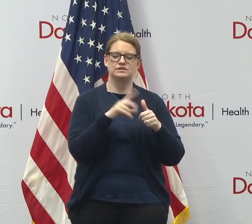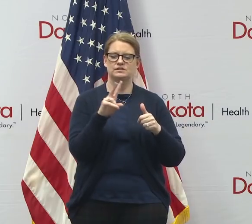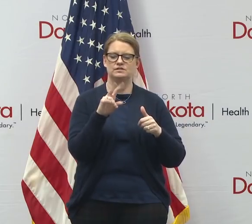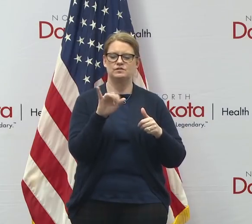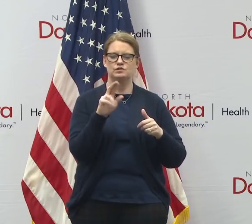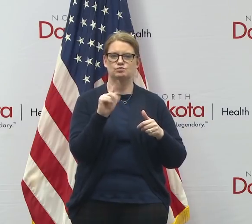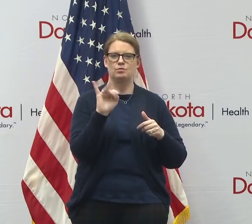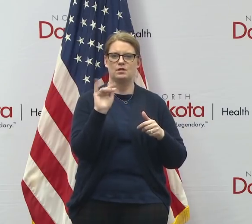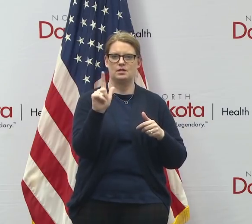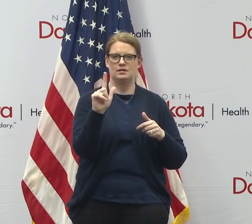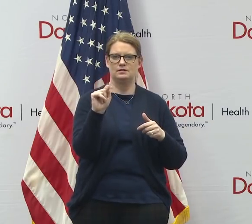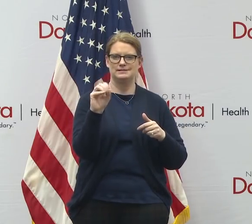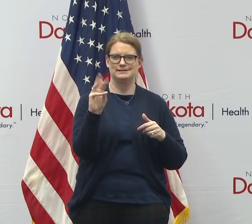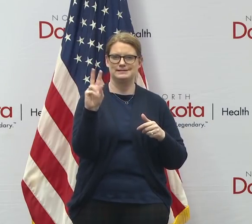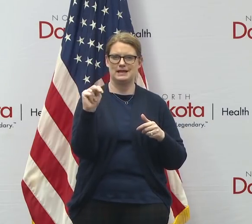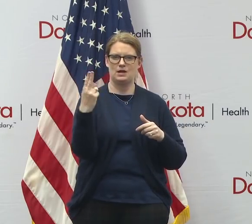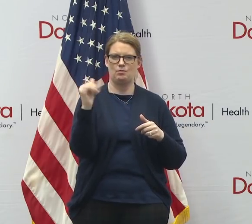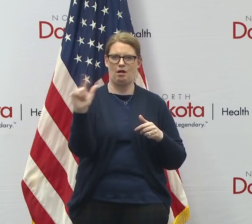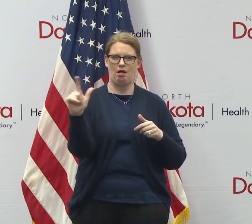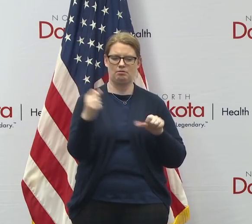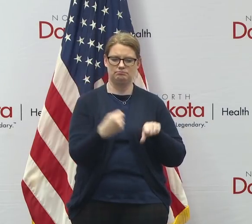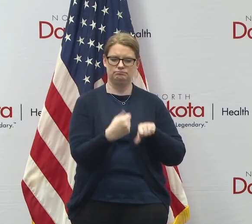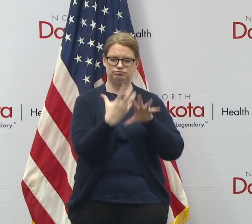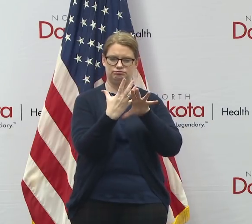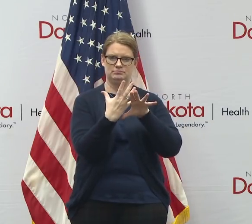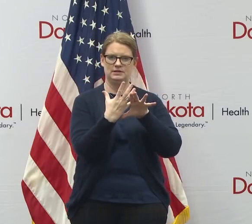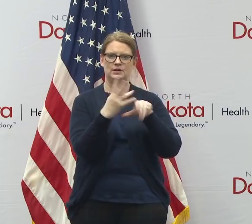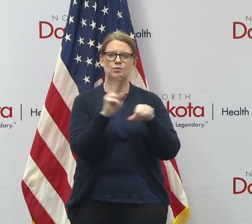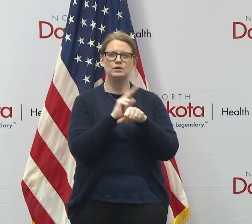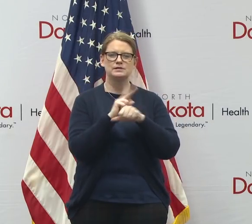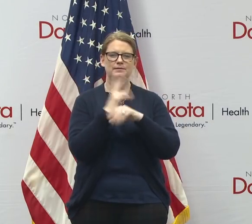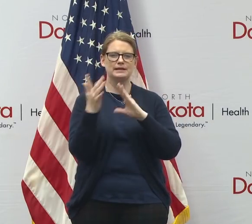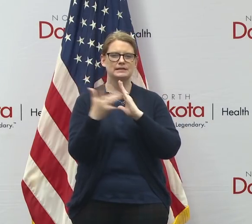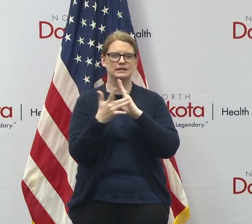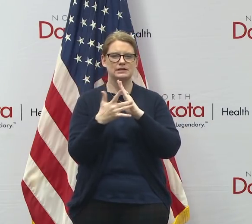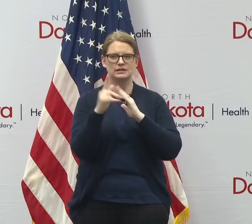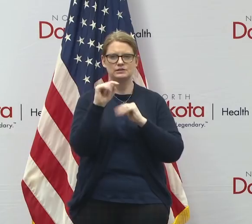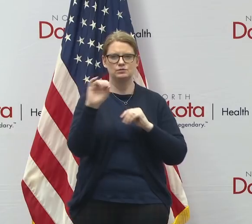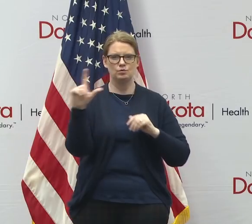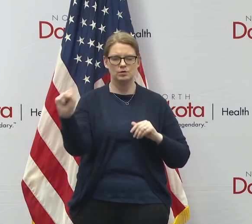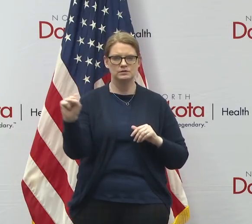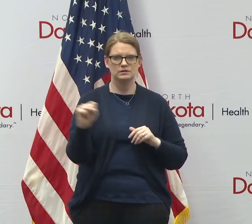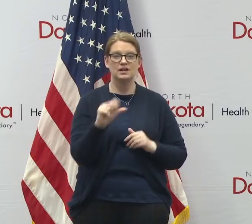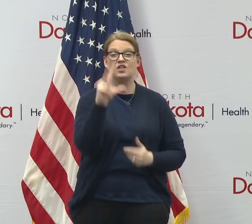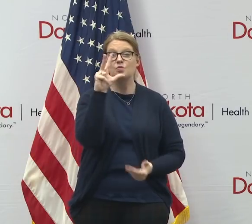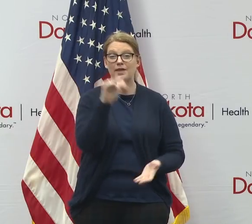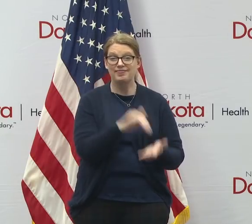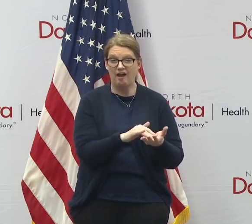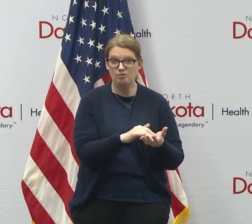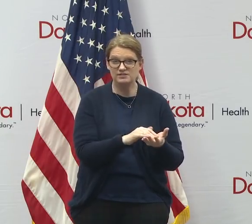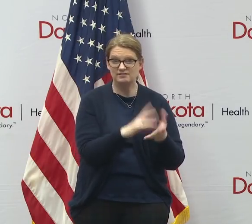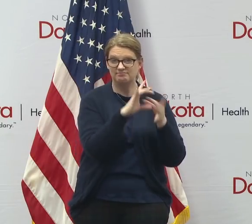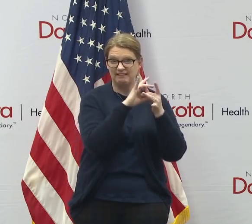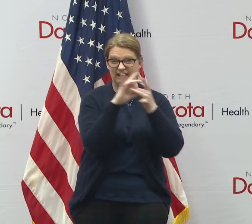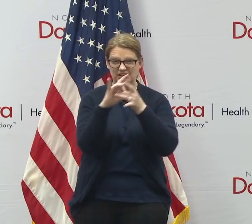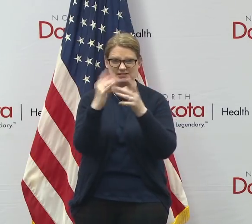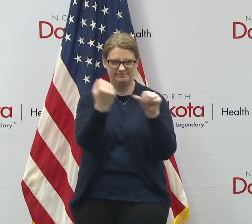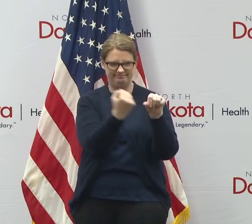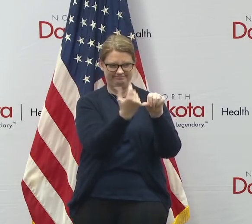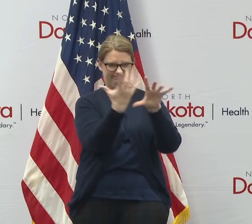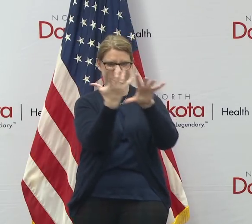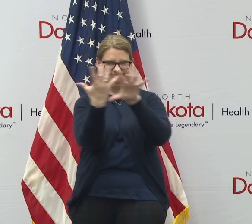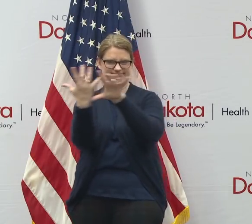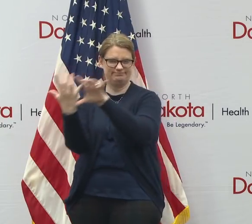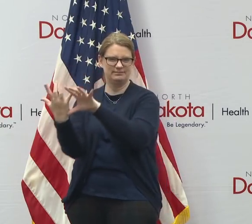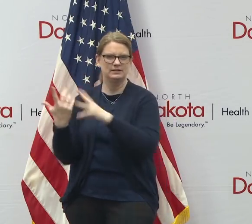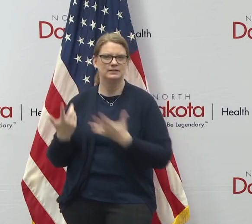meeting, so we used some of the technology tools that the state of North Dakota has. We had over 3,000 connections today. We